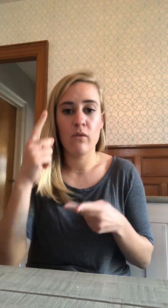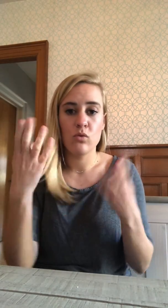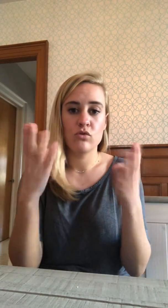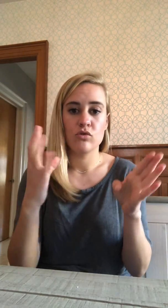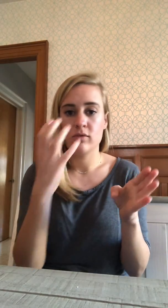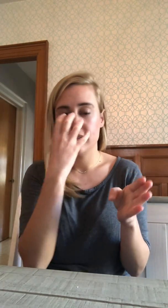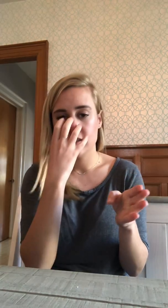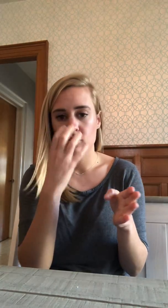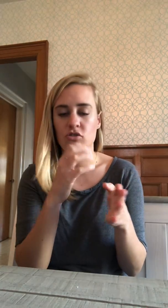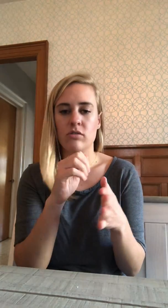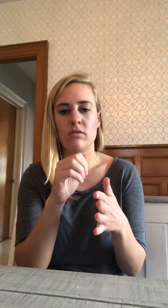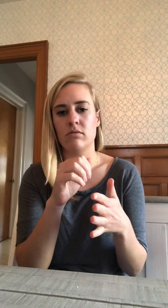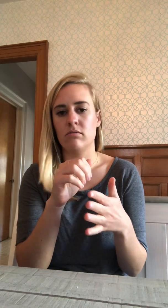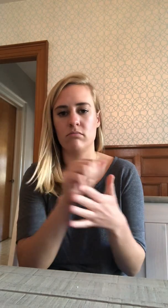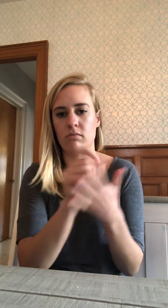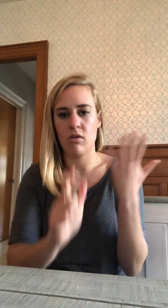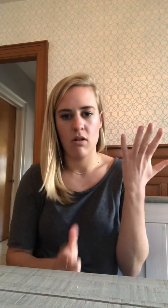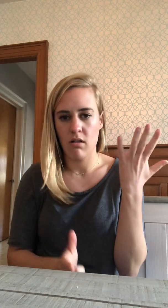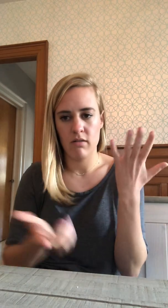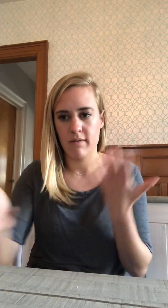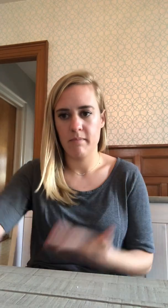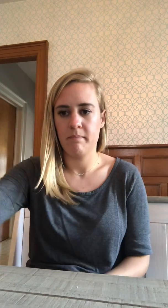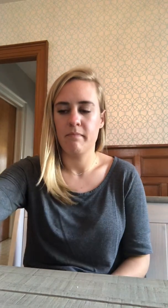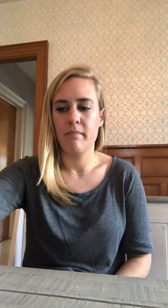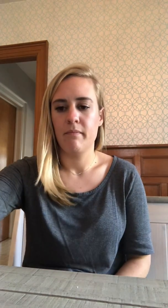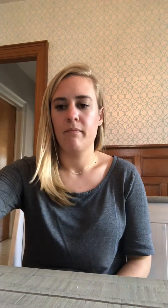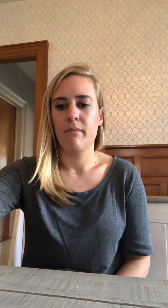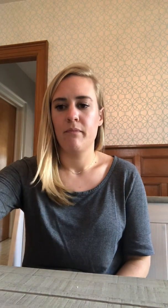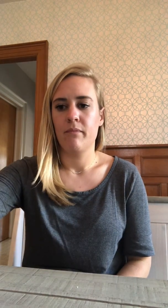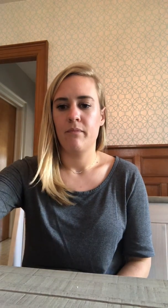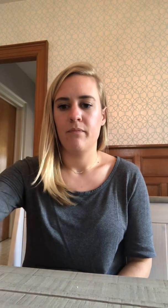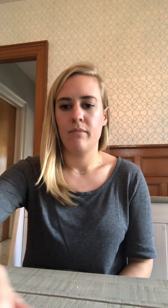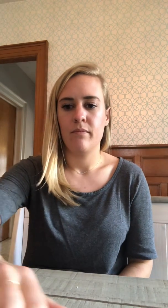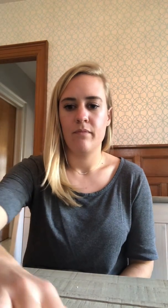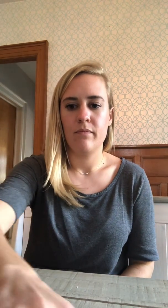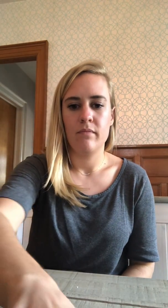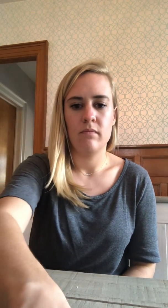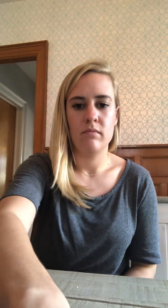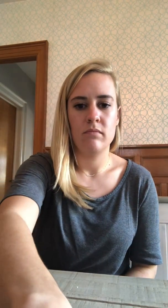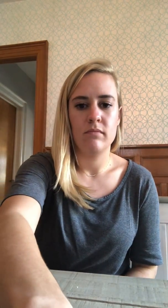things, perioperative nausea and vomiting are very common.